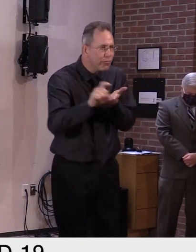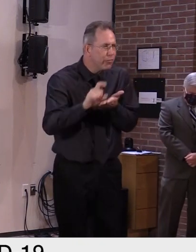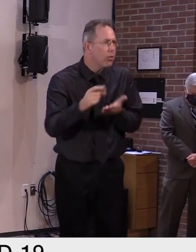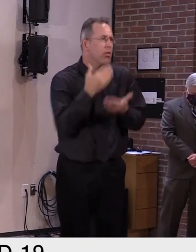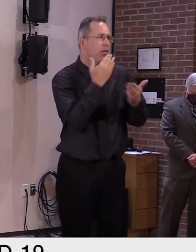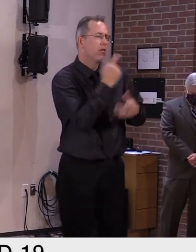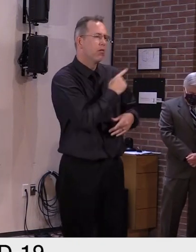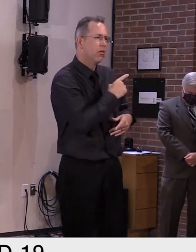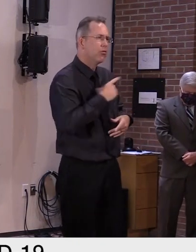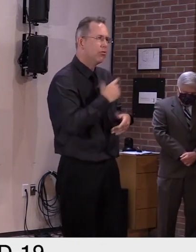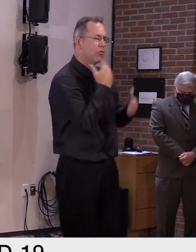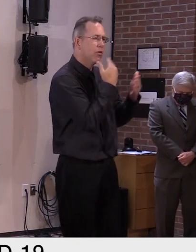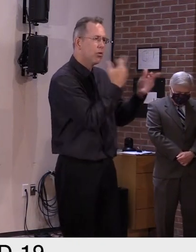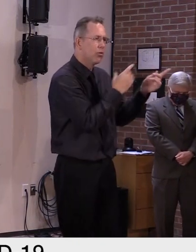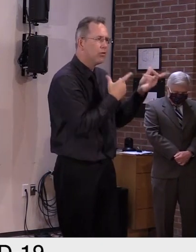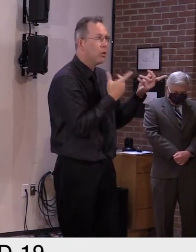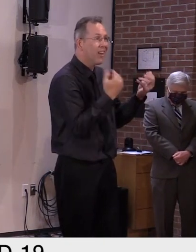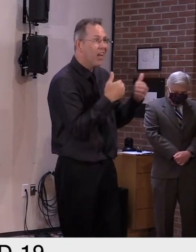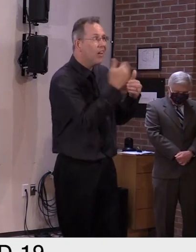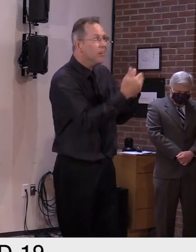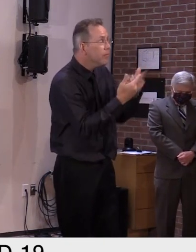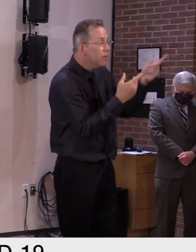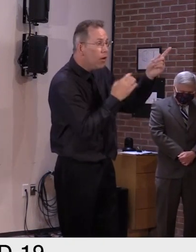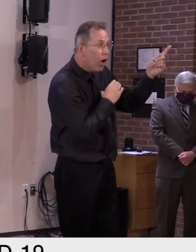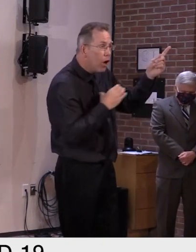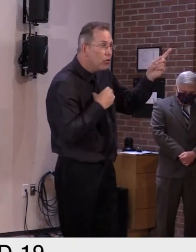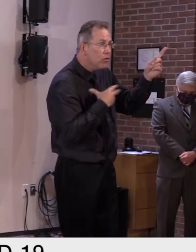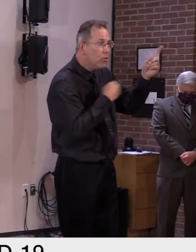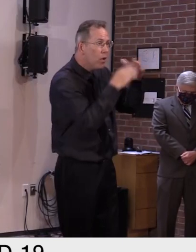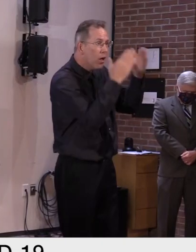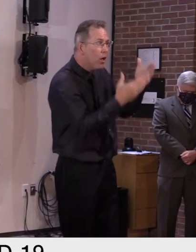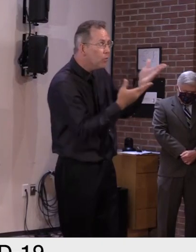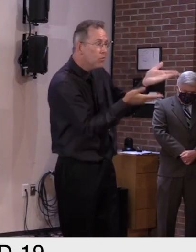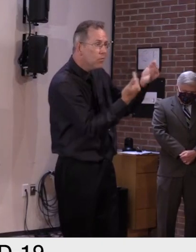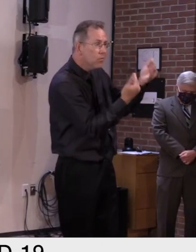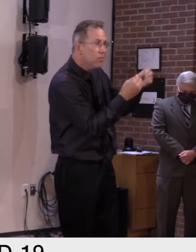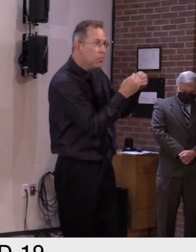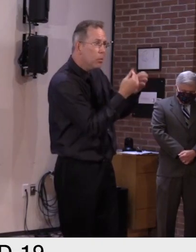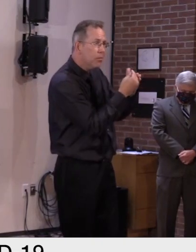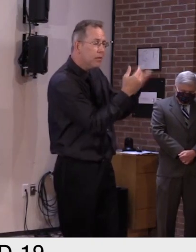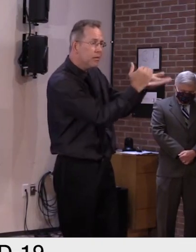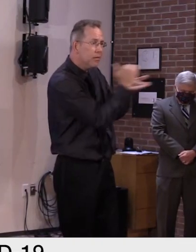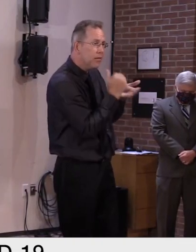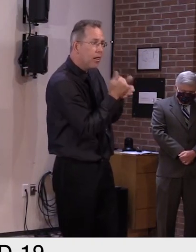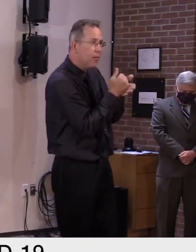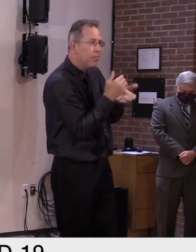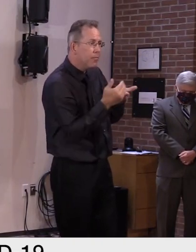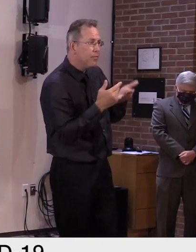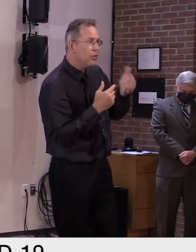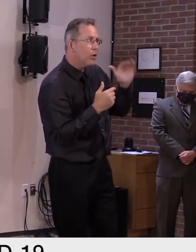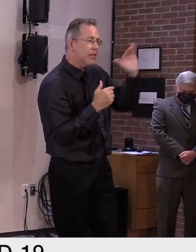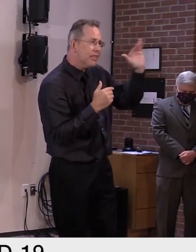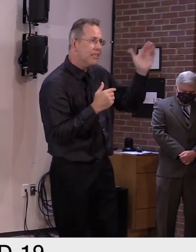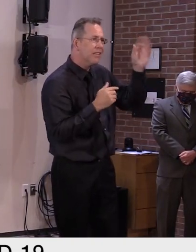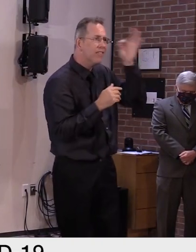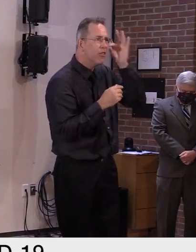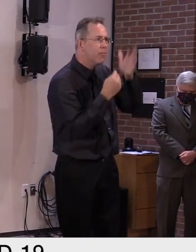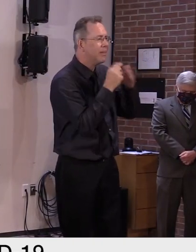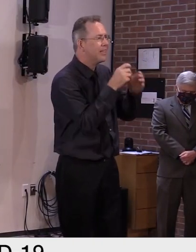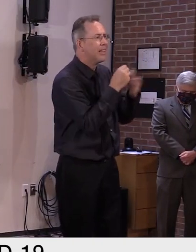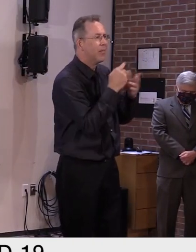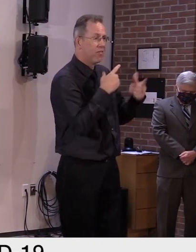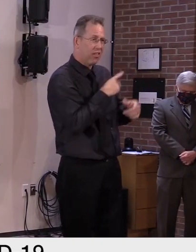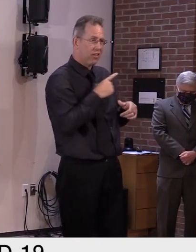necessary because we're going to have to protect these businesses. We need them to survive this so they can help in our